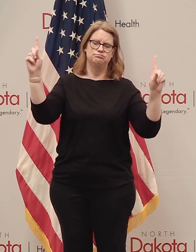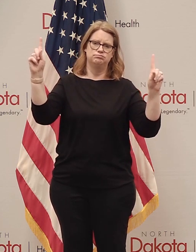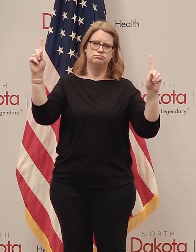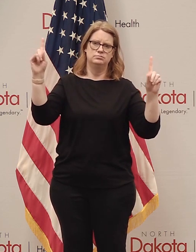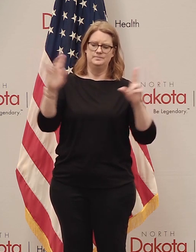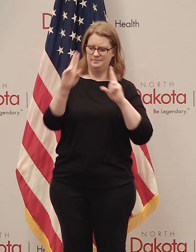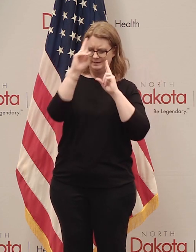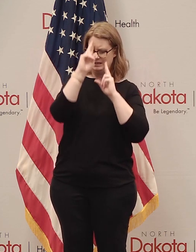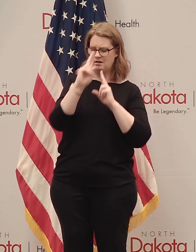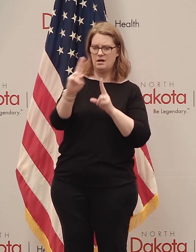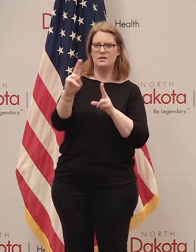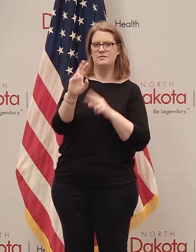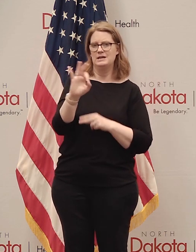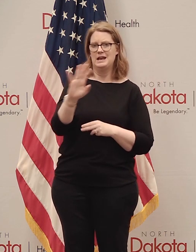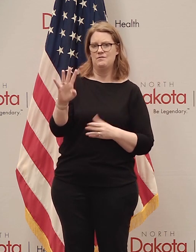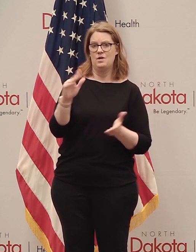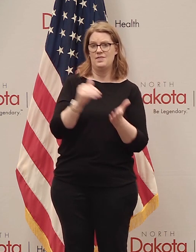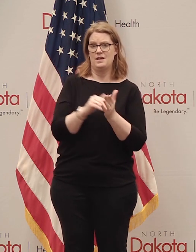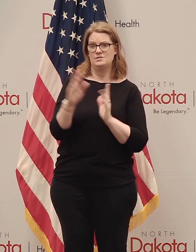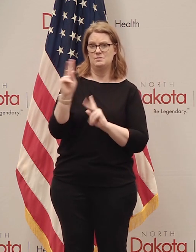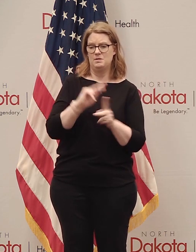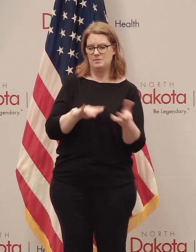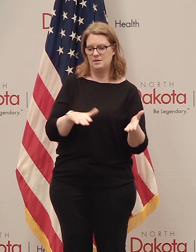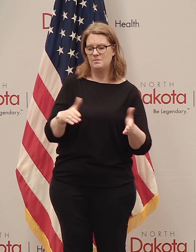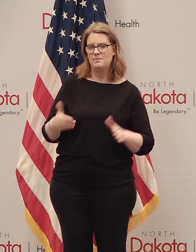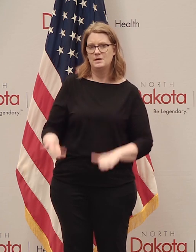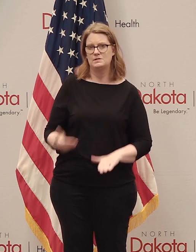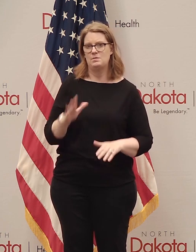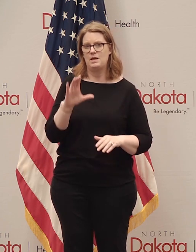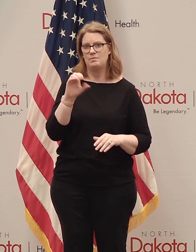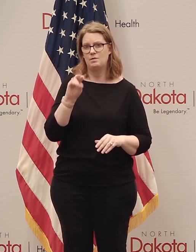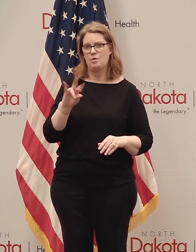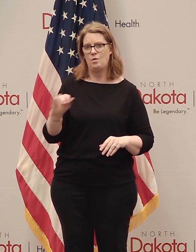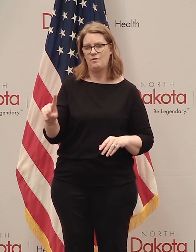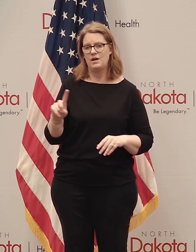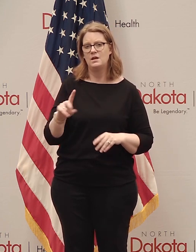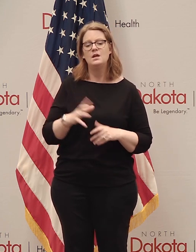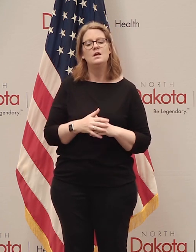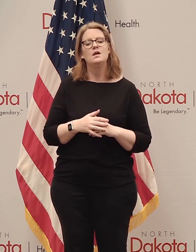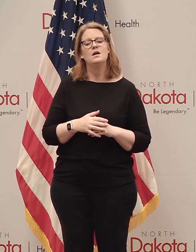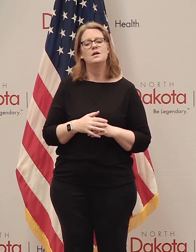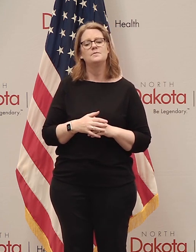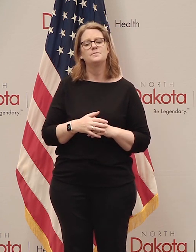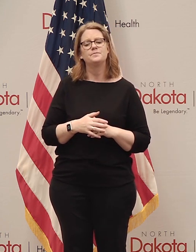those 94,000 individuals who've passed away with COVID, asking that